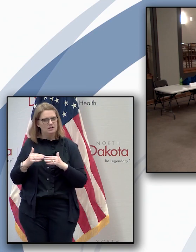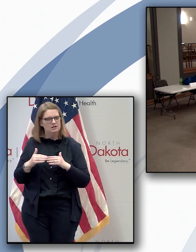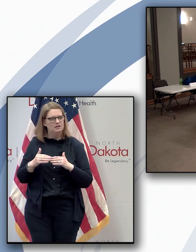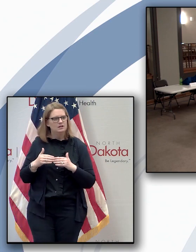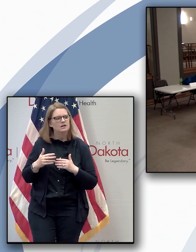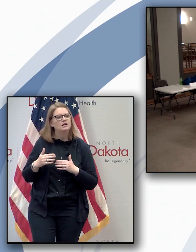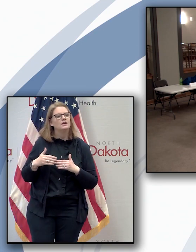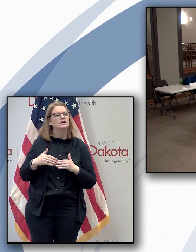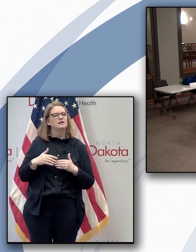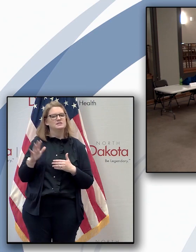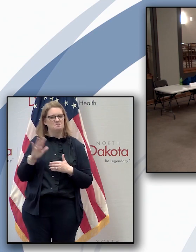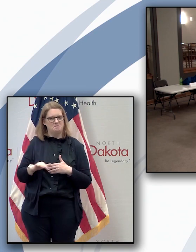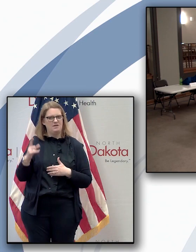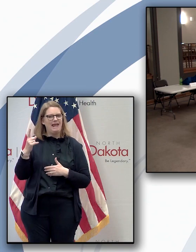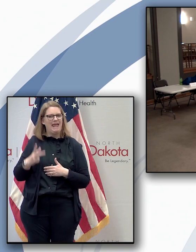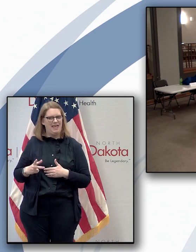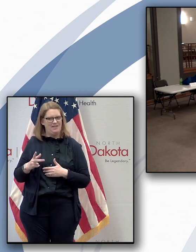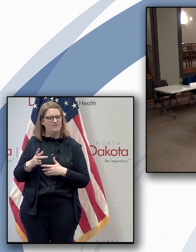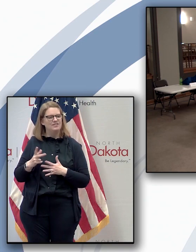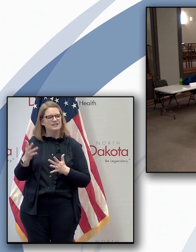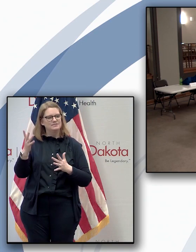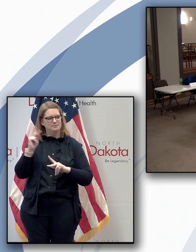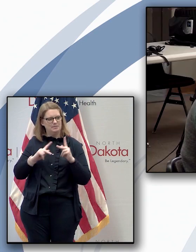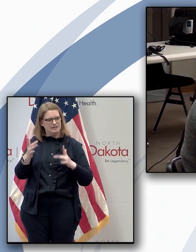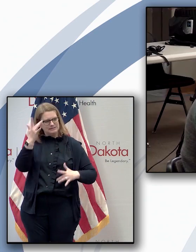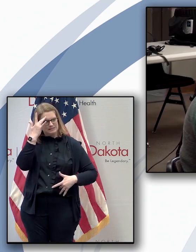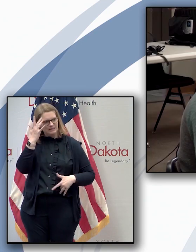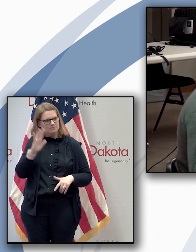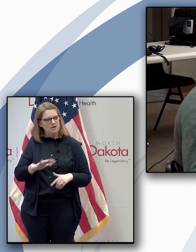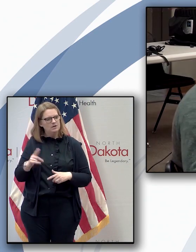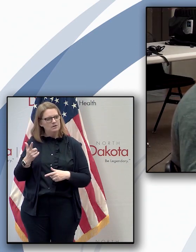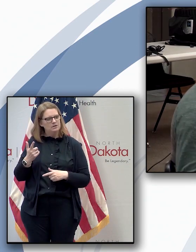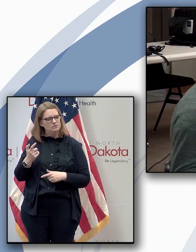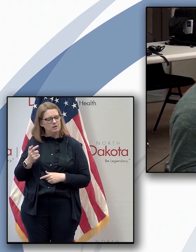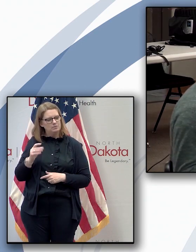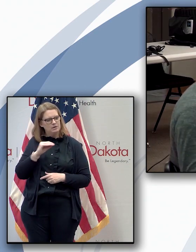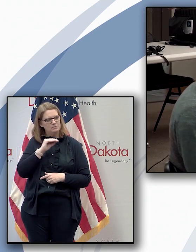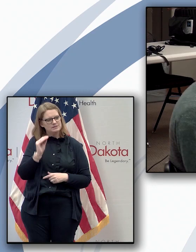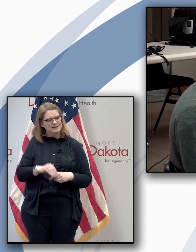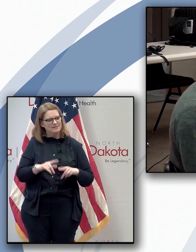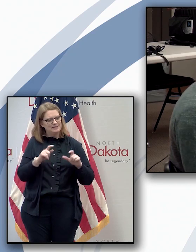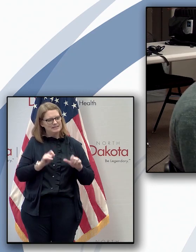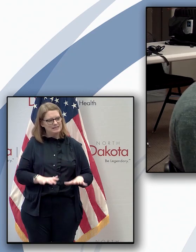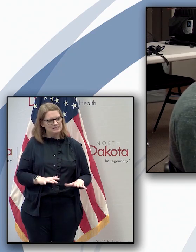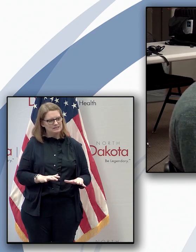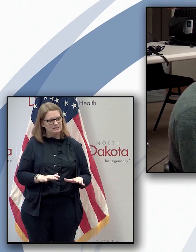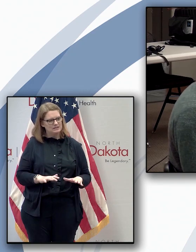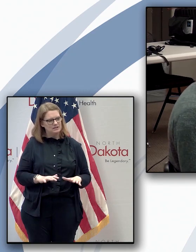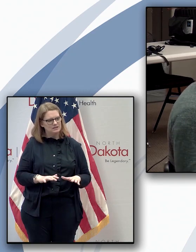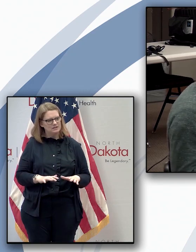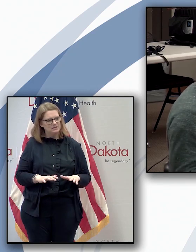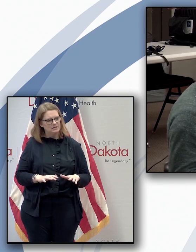briefing. I got 2 in Minot, 1 in Fargo. That's all I know at this time. And then the other question I wanted to ask.